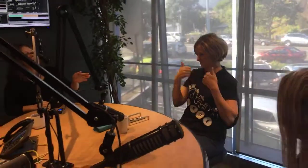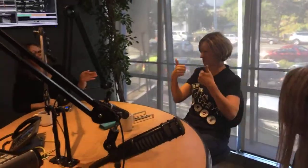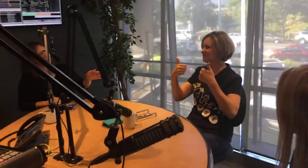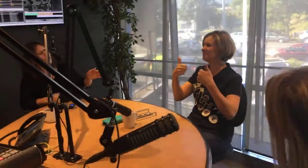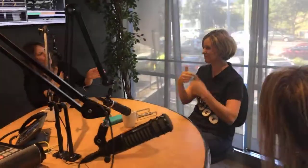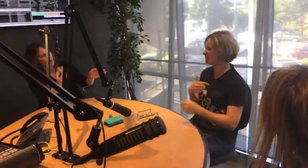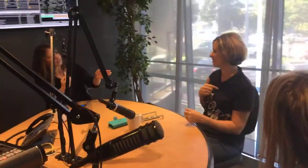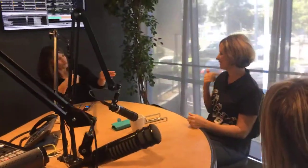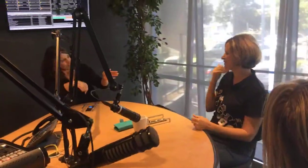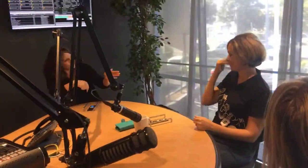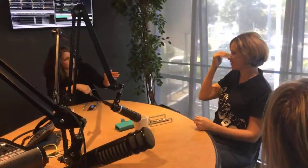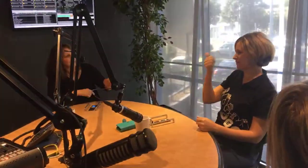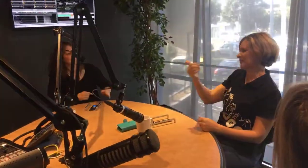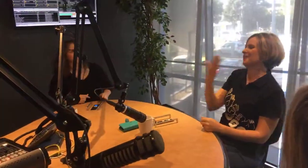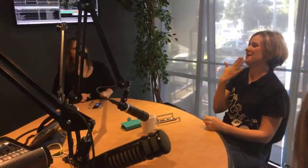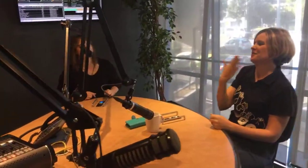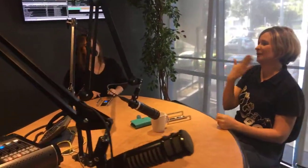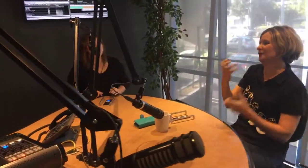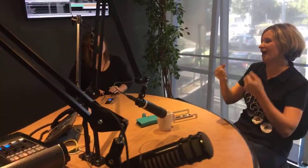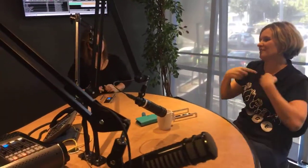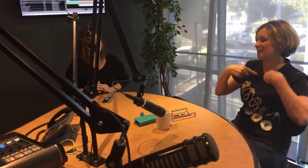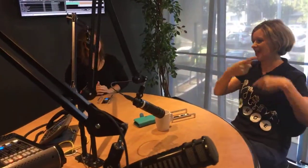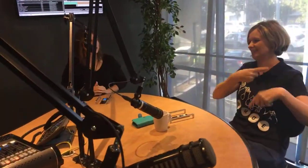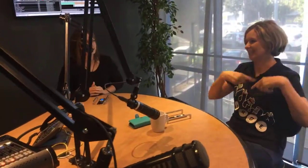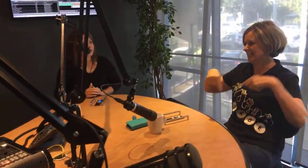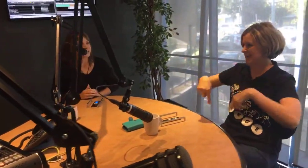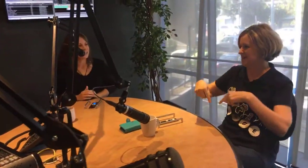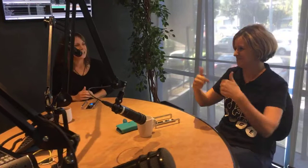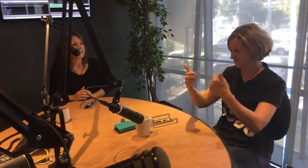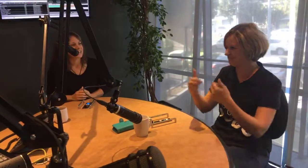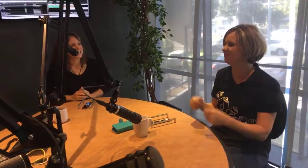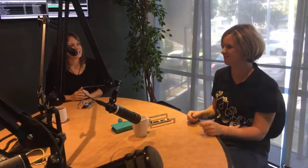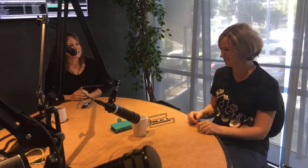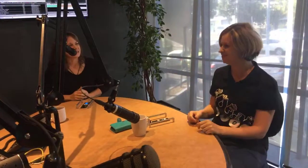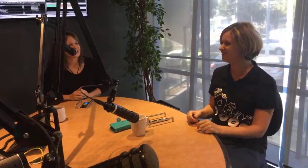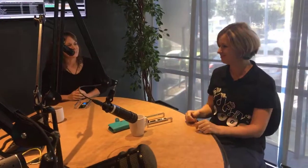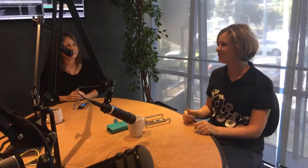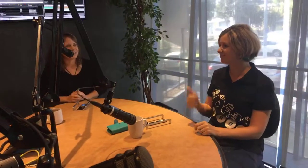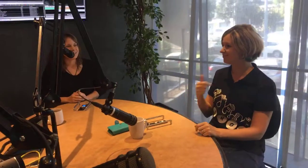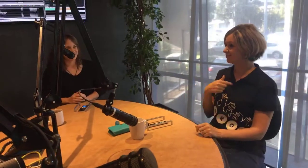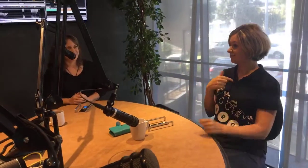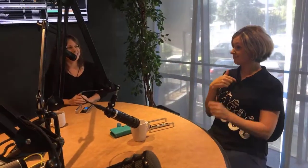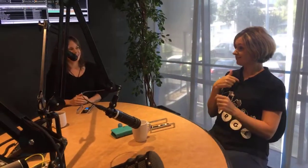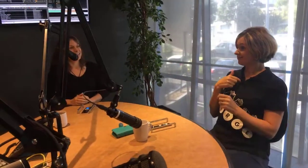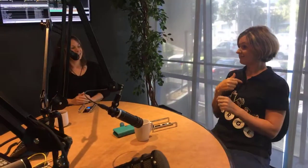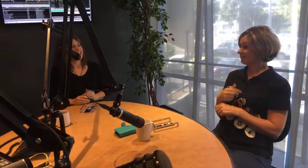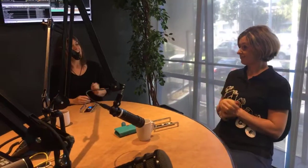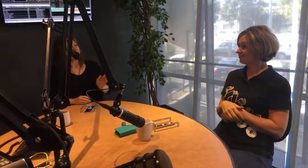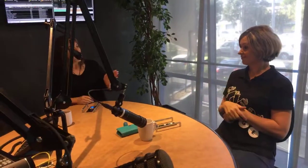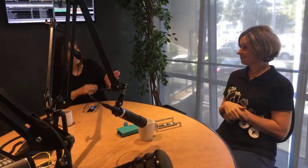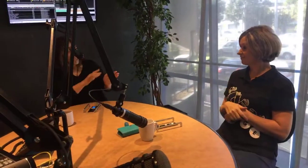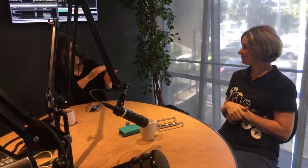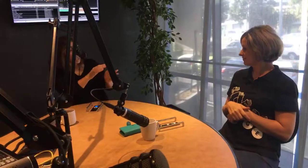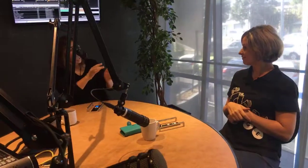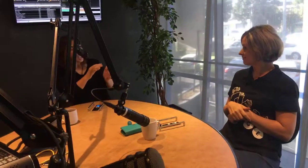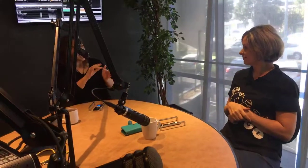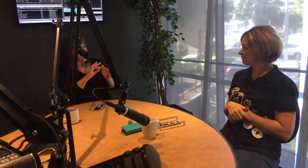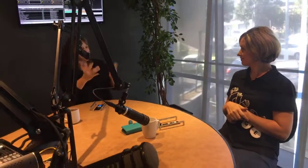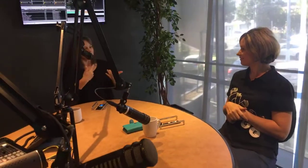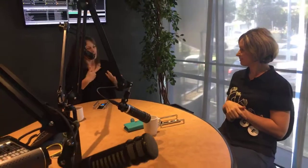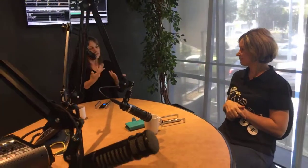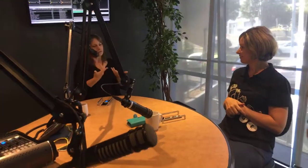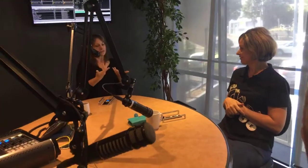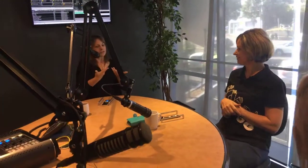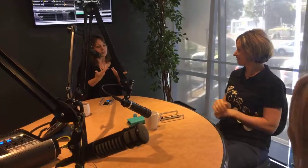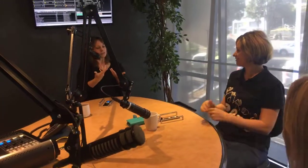in the studio here today. Thank you very much. I am Victoria, and it's great to be here. And helping Victoria communicate